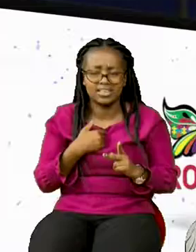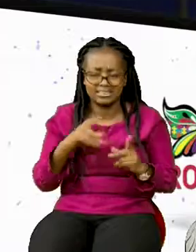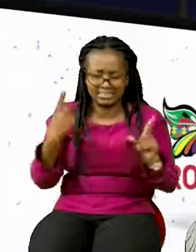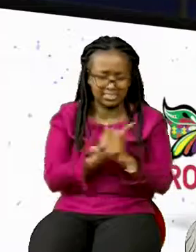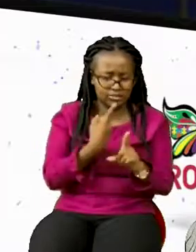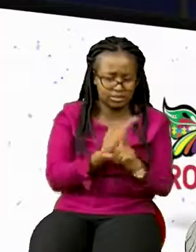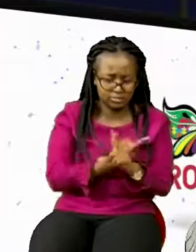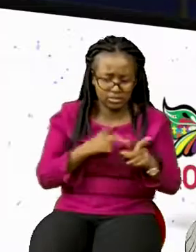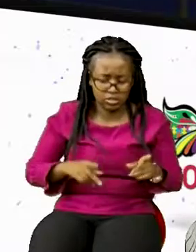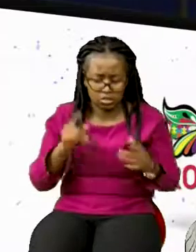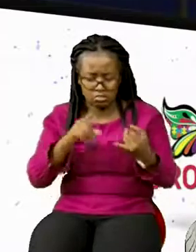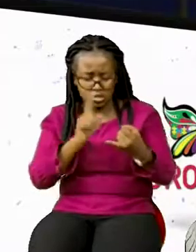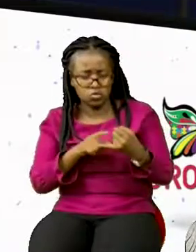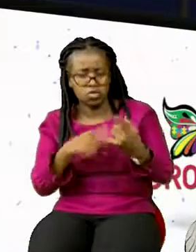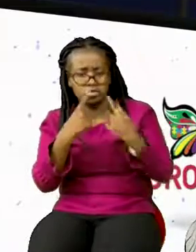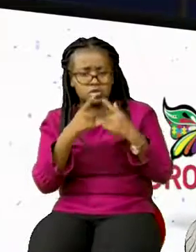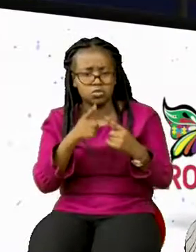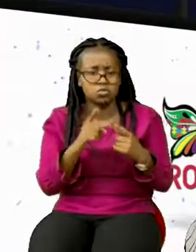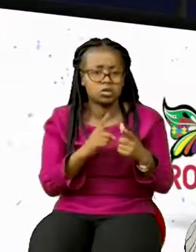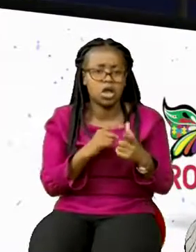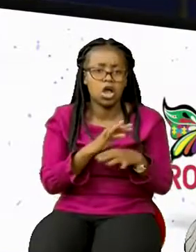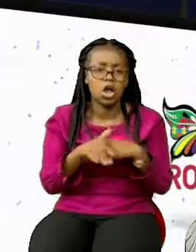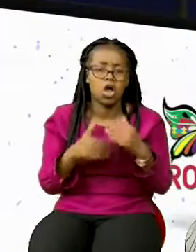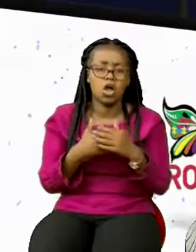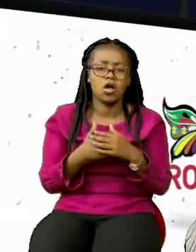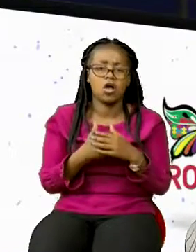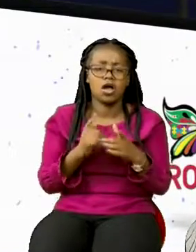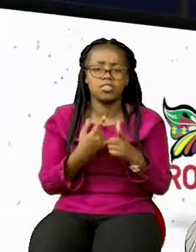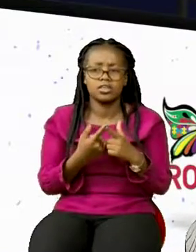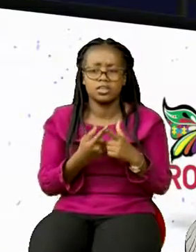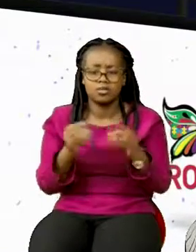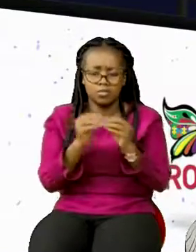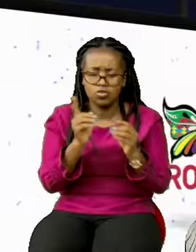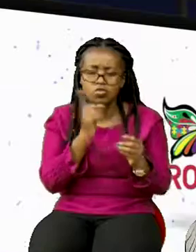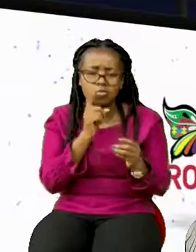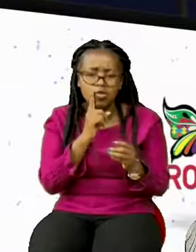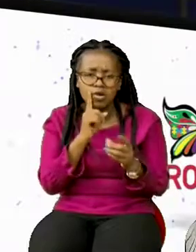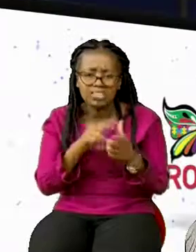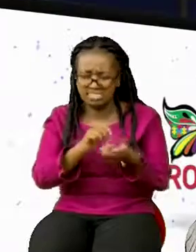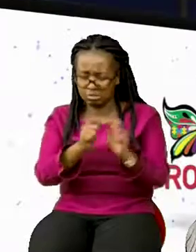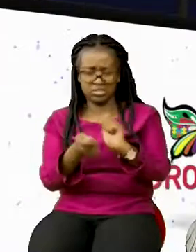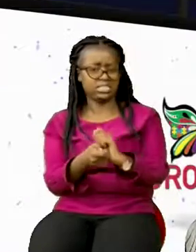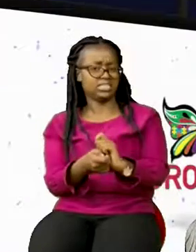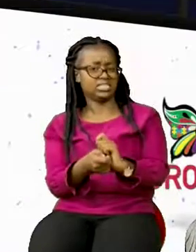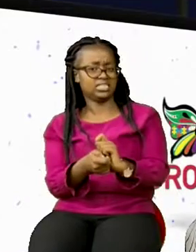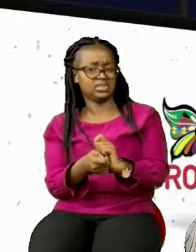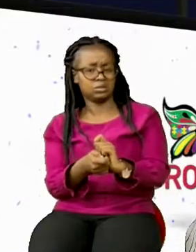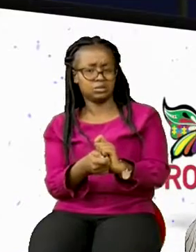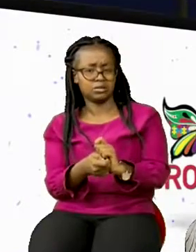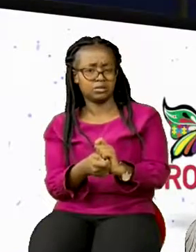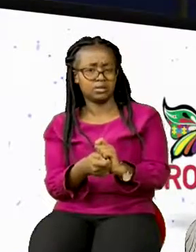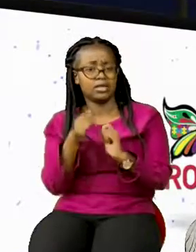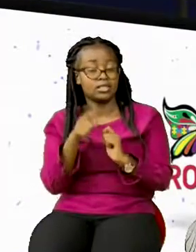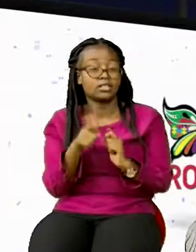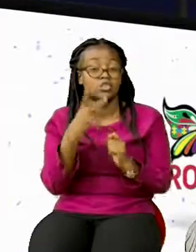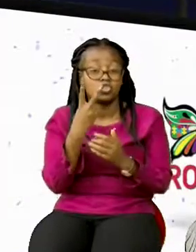personalities. Like today I'm talking to you, you're all bubbly and all this, then I meet you tomorrow, you're this totally different person. And